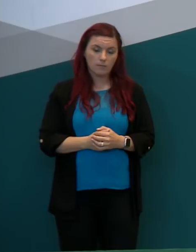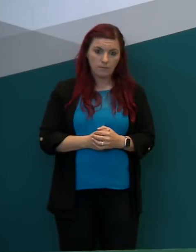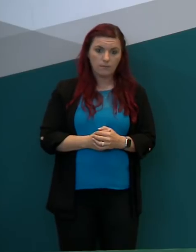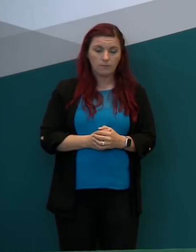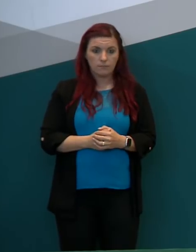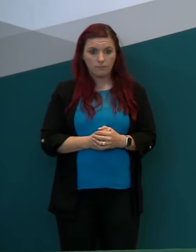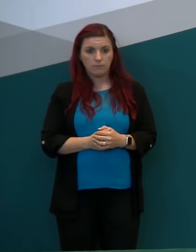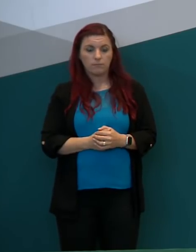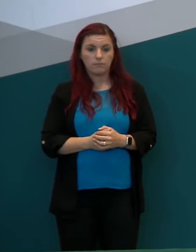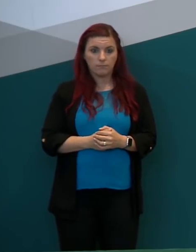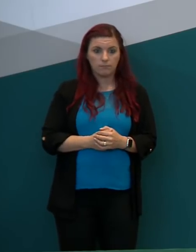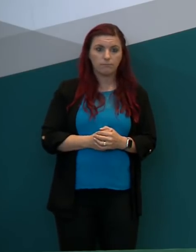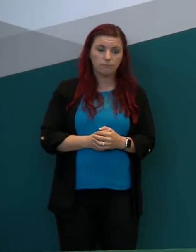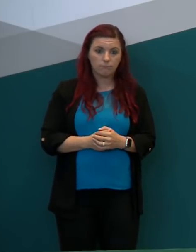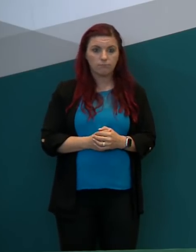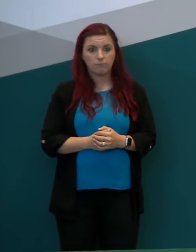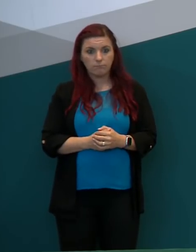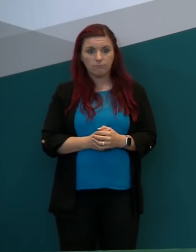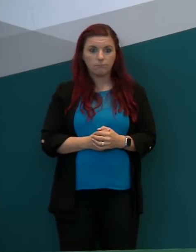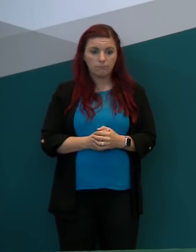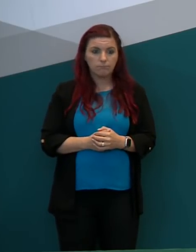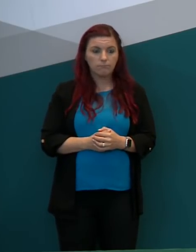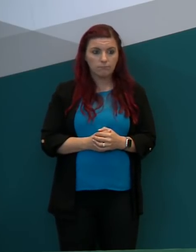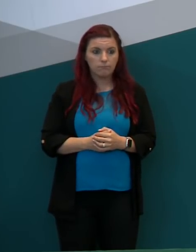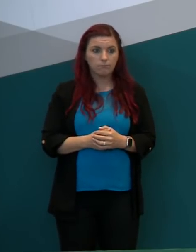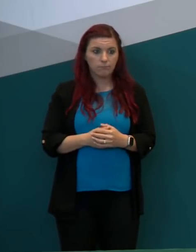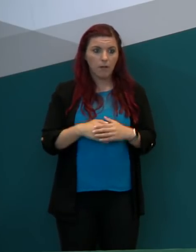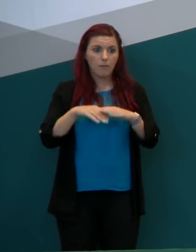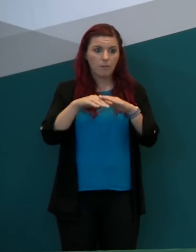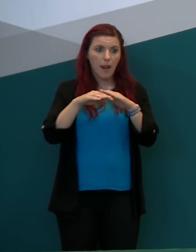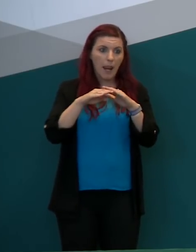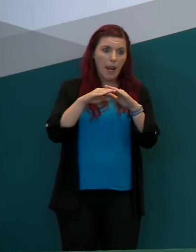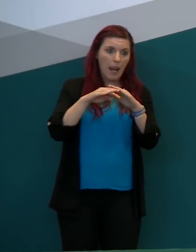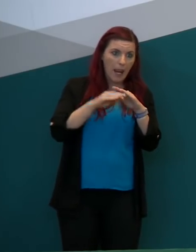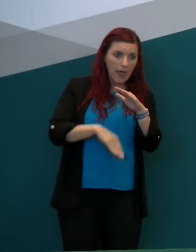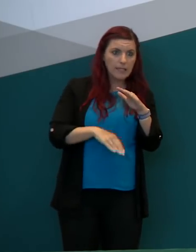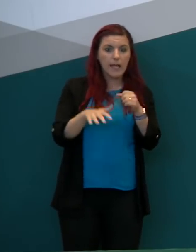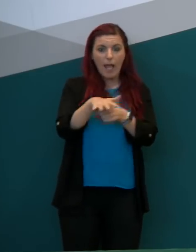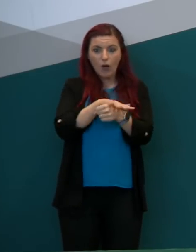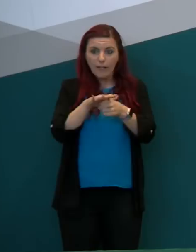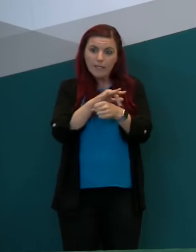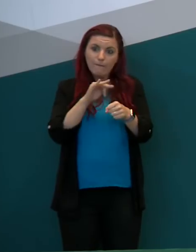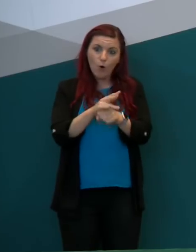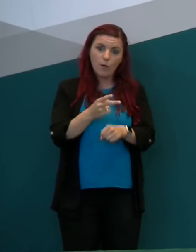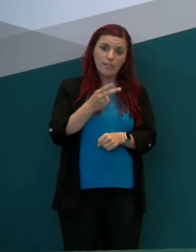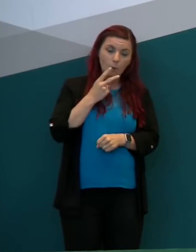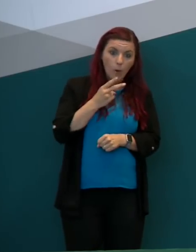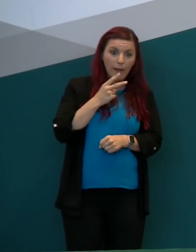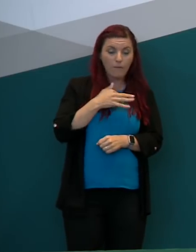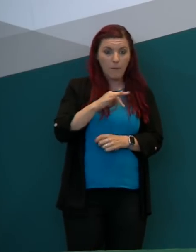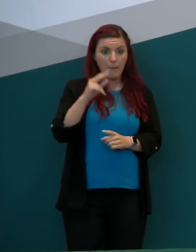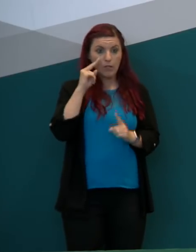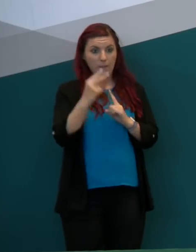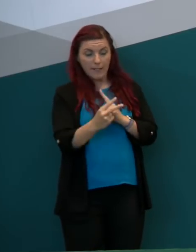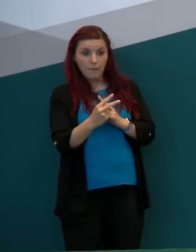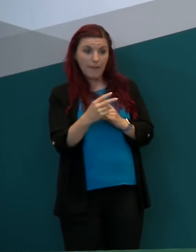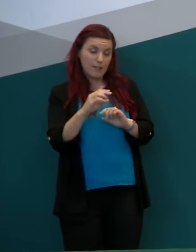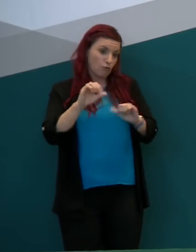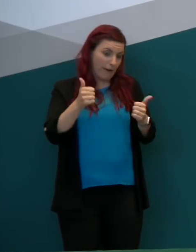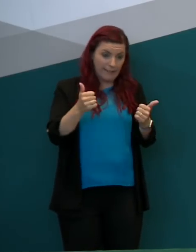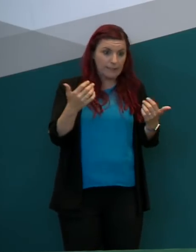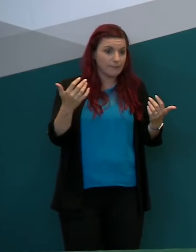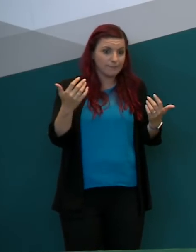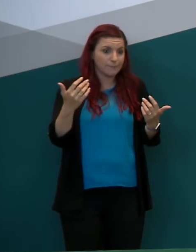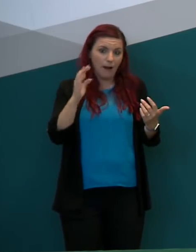It would. The fewer facilities we have available to facilitate smoking, from my point of view, the better. Smoking is not an